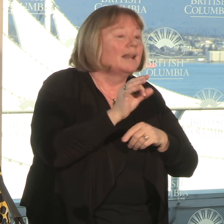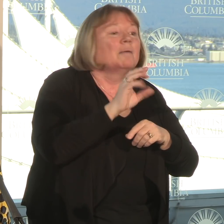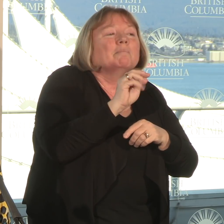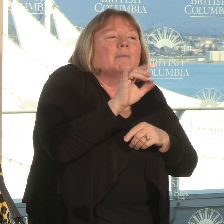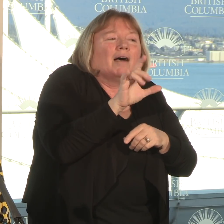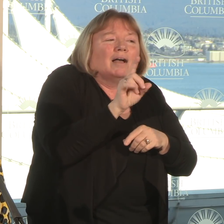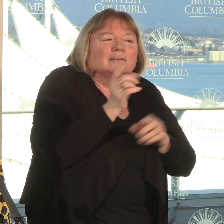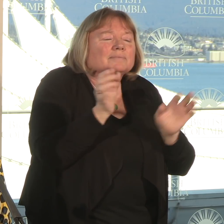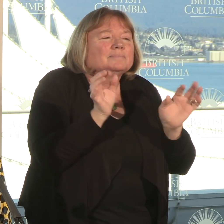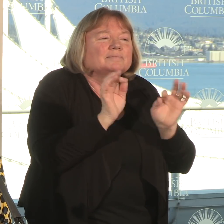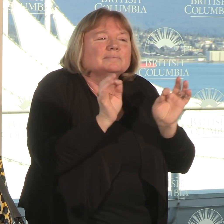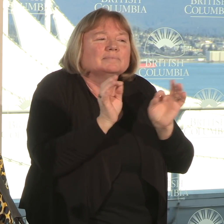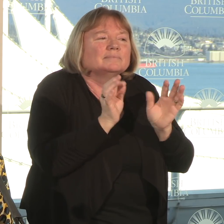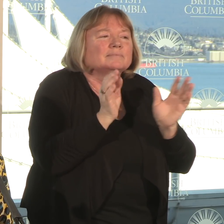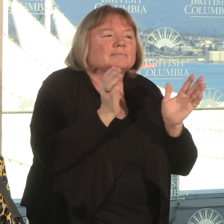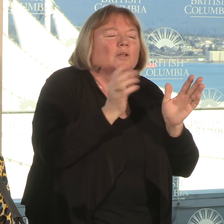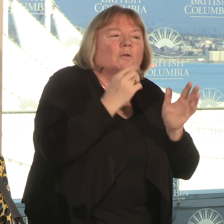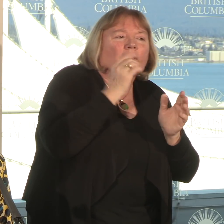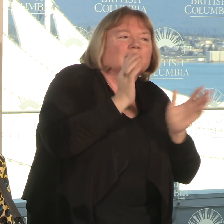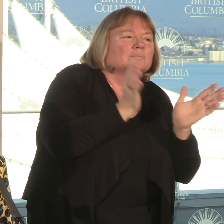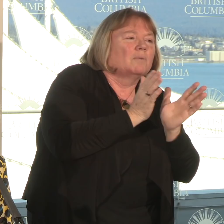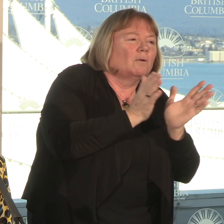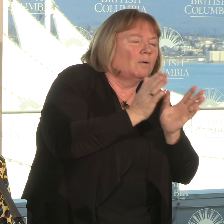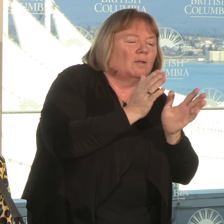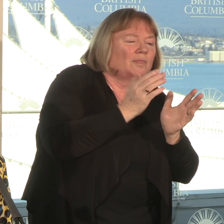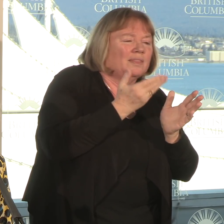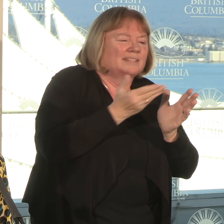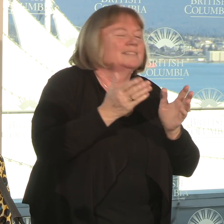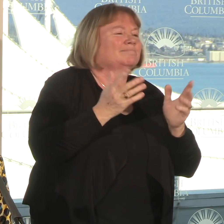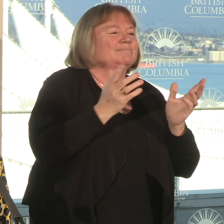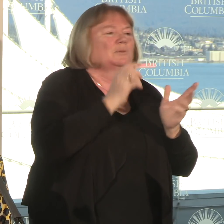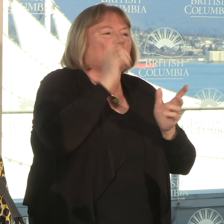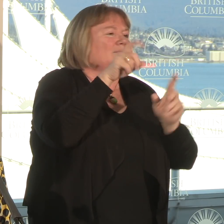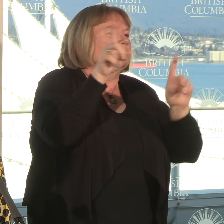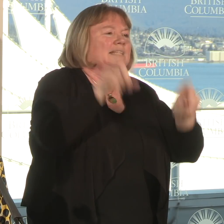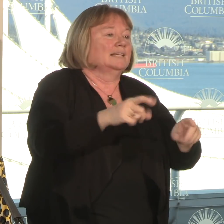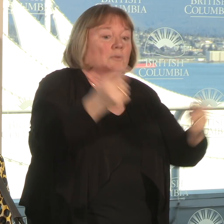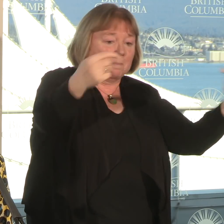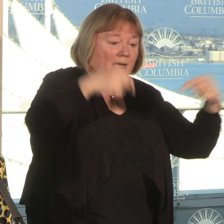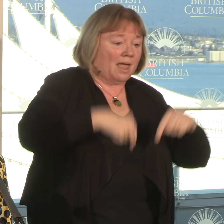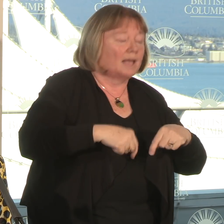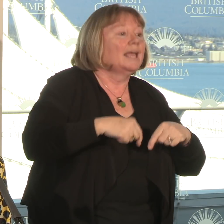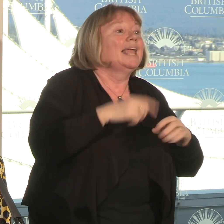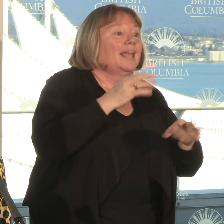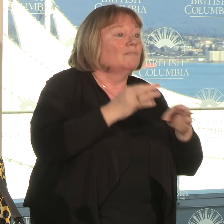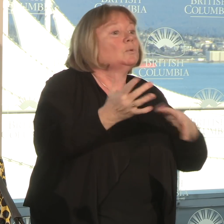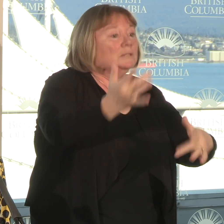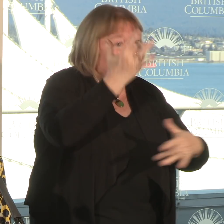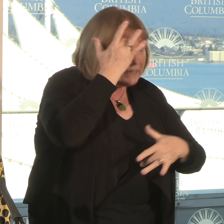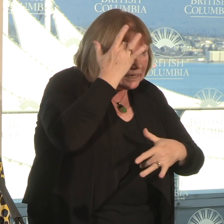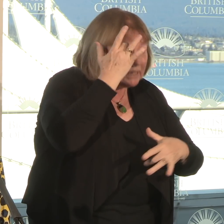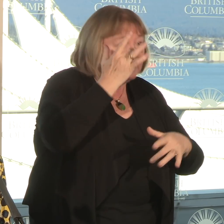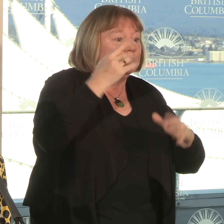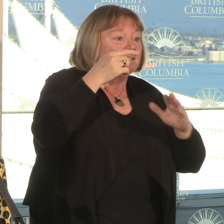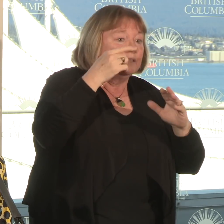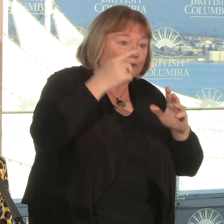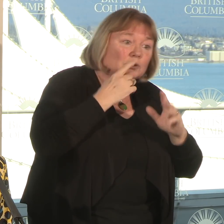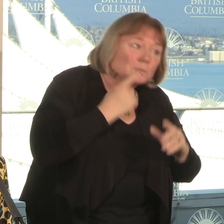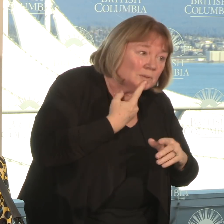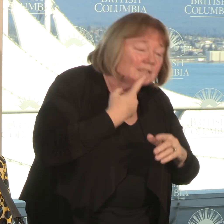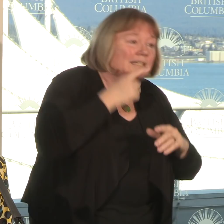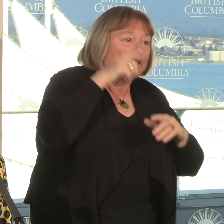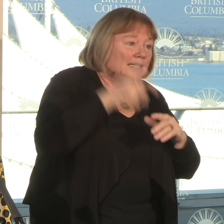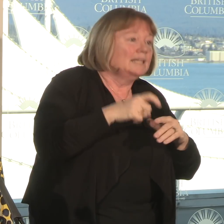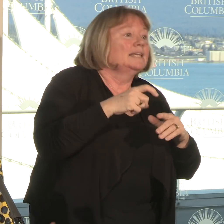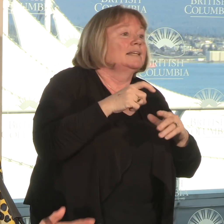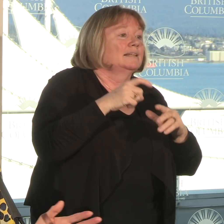travelers who are isolating at home do not need to be tested unless you get sick enough to require health care. So that's a really